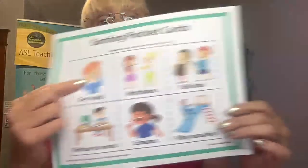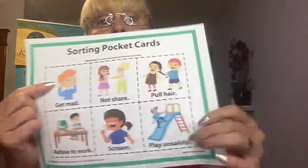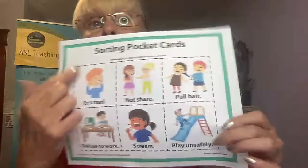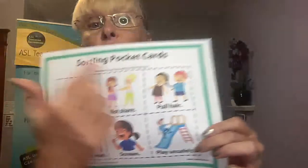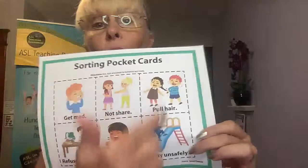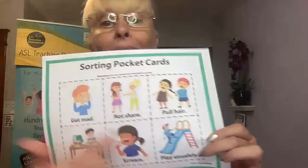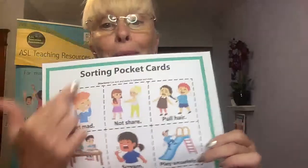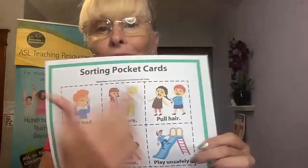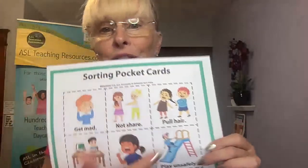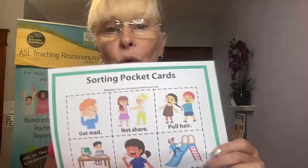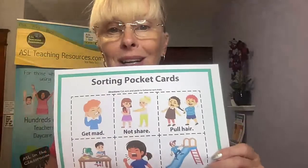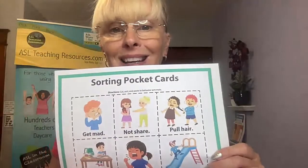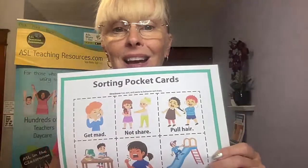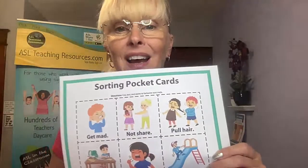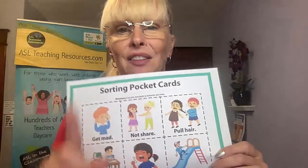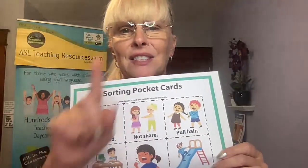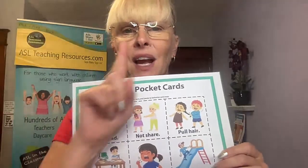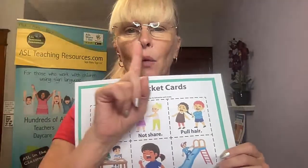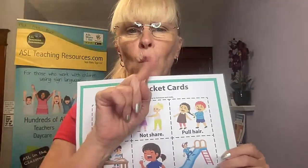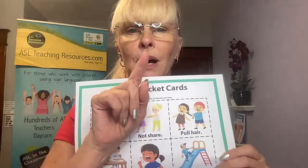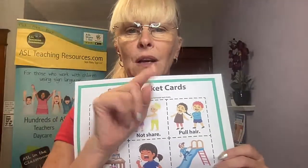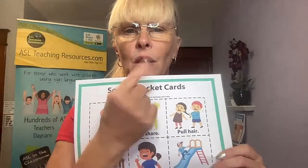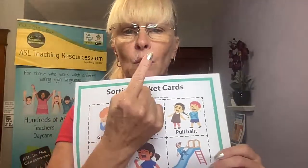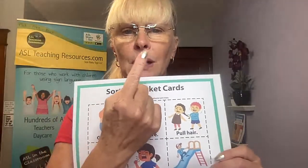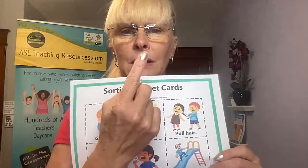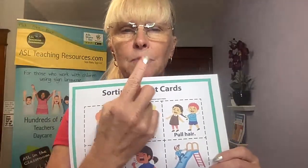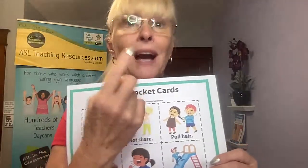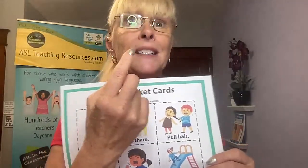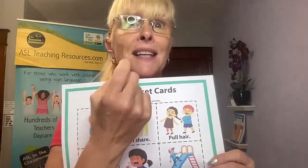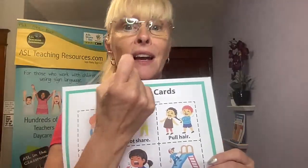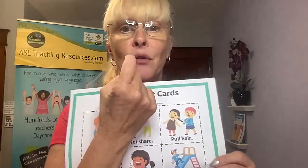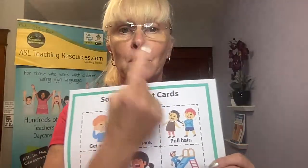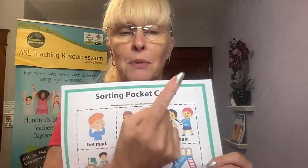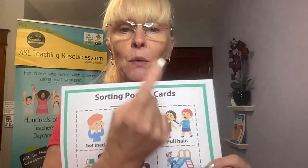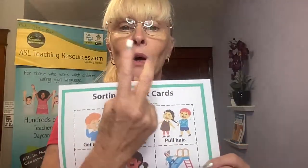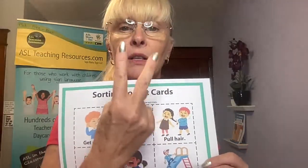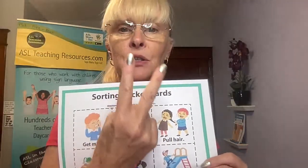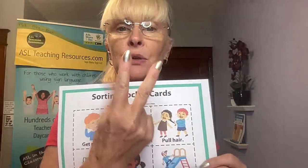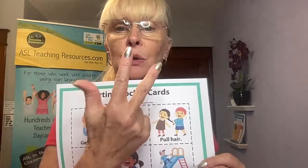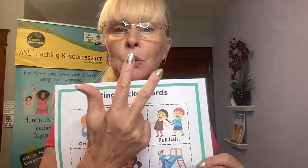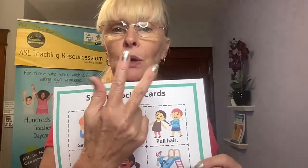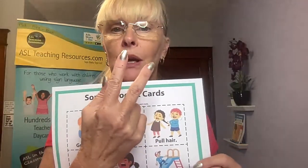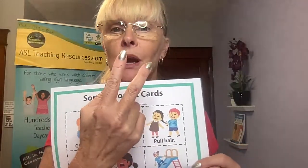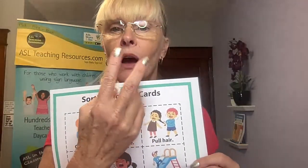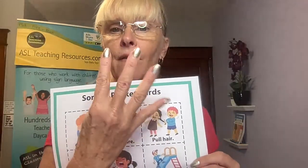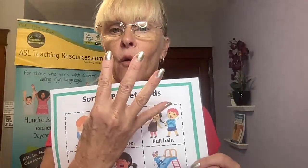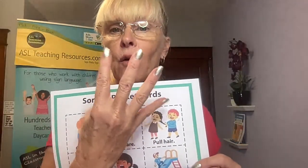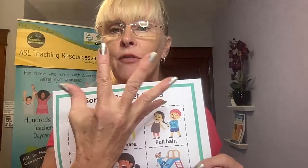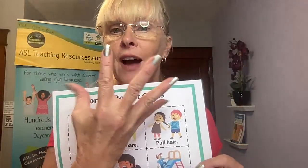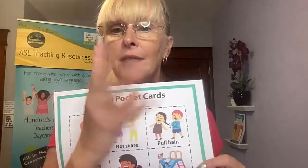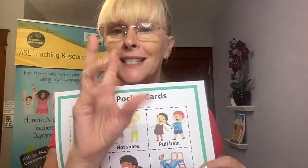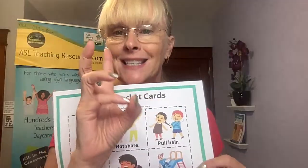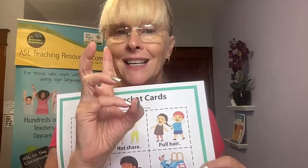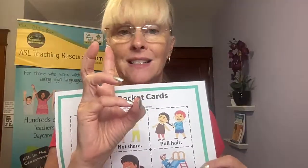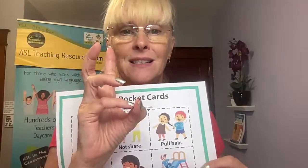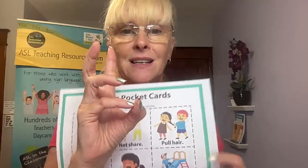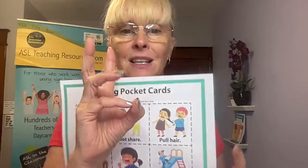these vocabularies on it, there's like one, practice counting with me. 1, 2, 3, 4, 5, 6.